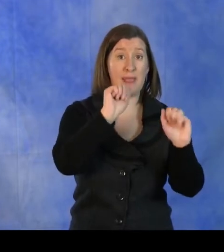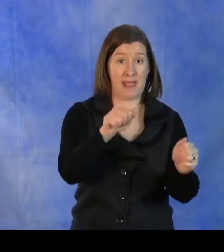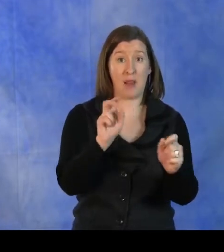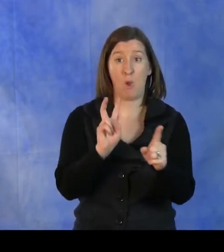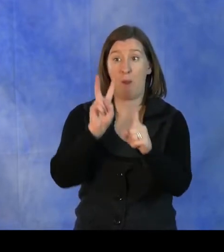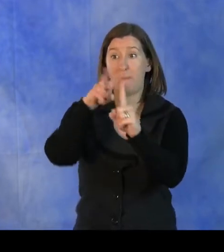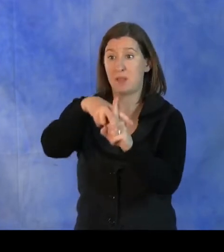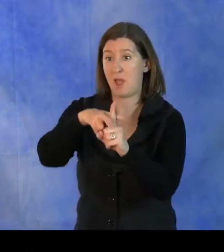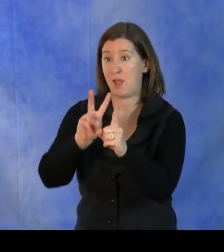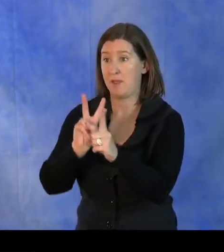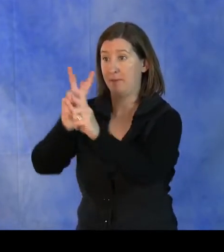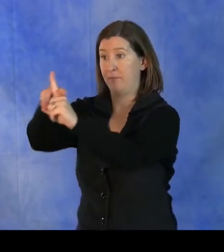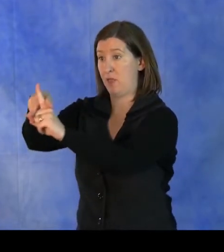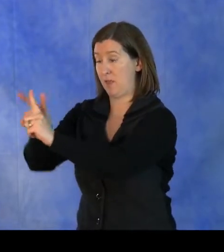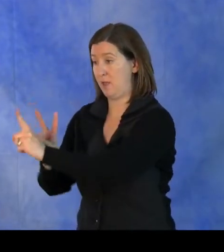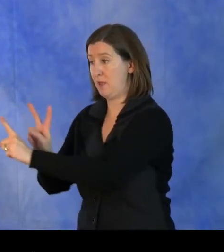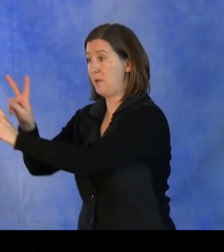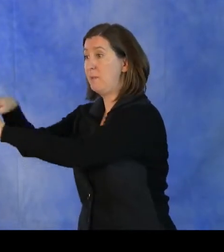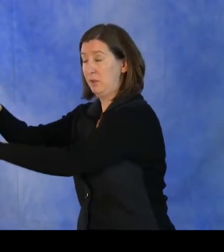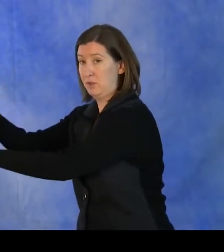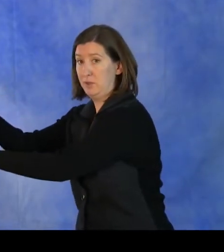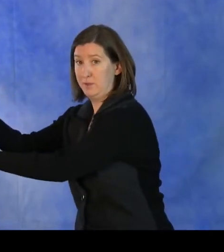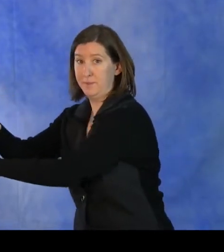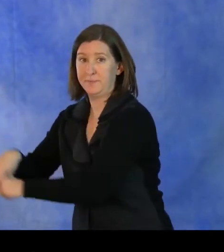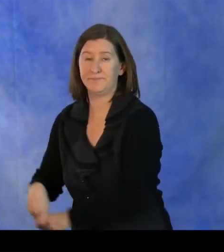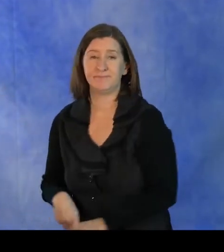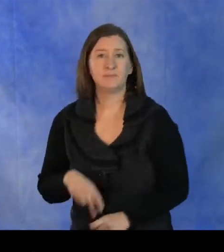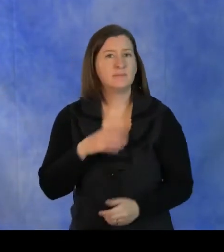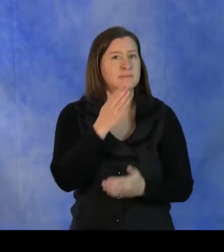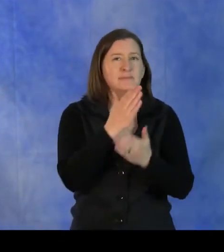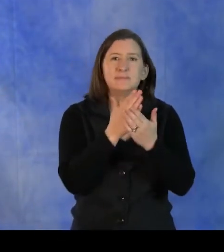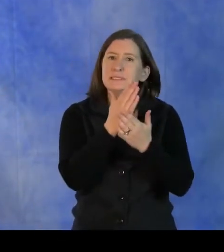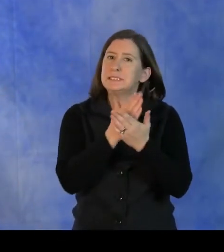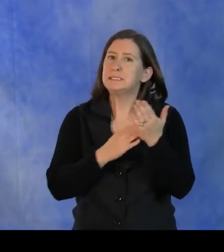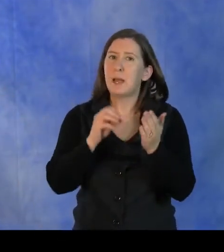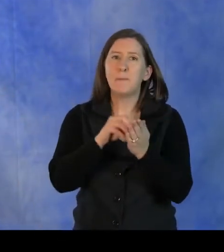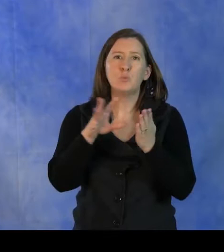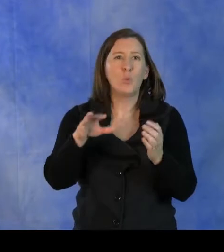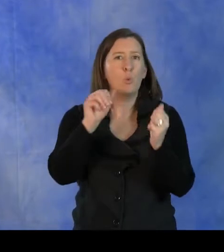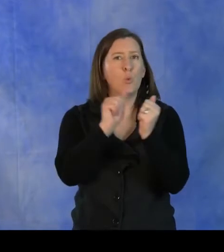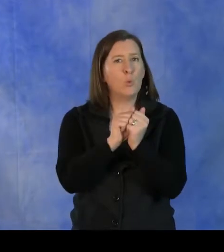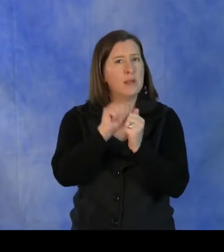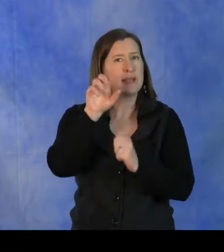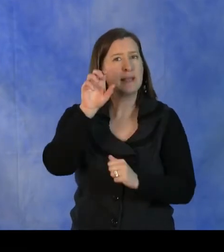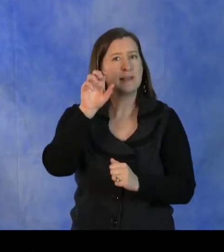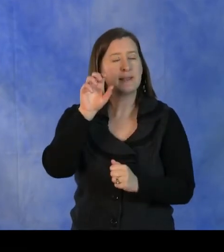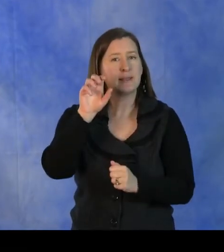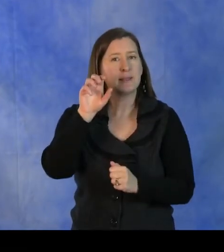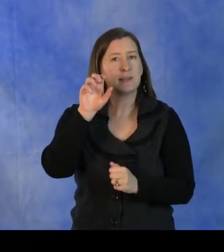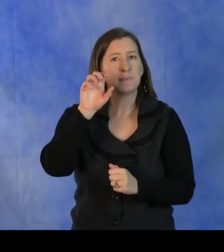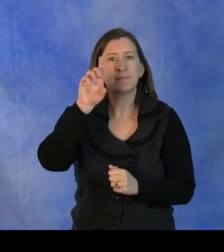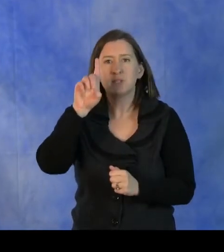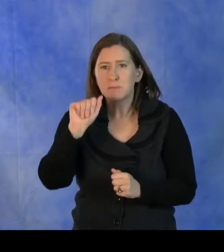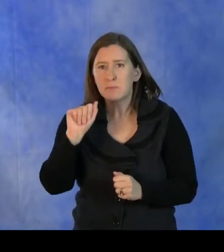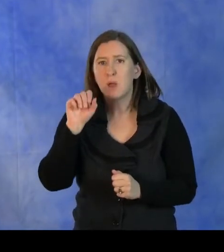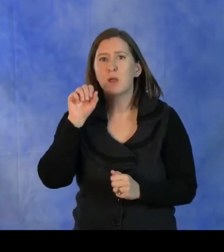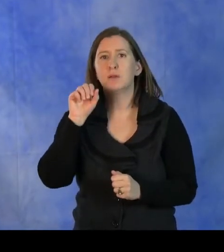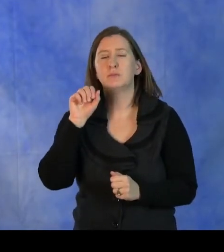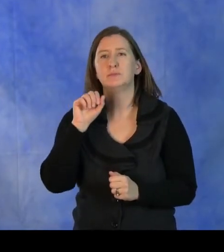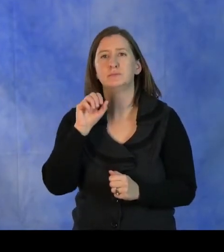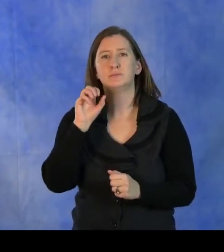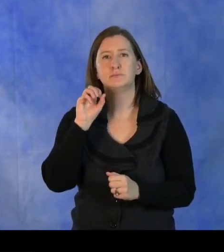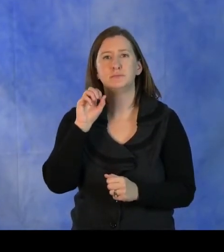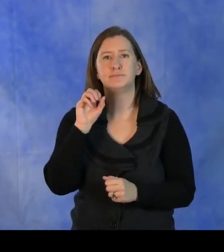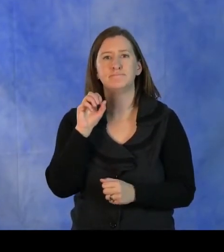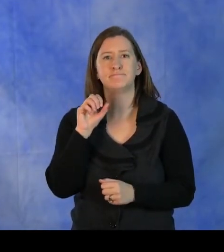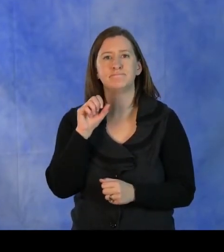teach, one skill in the classroom and then apply it in different situations. Some students